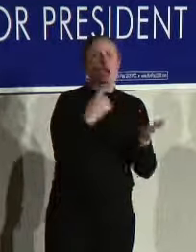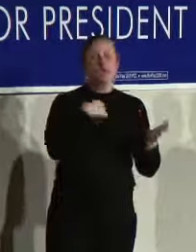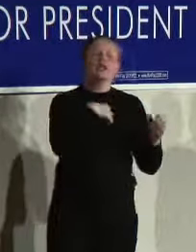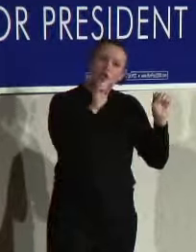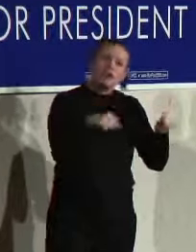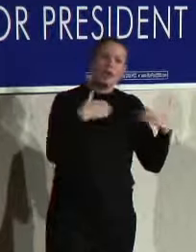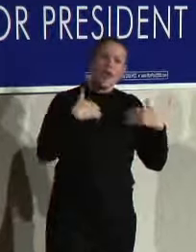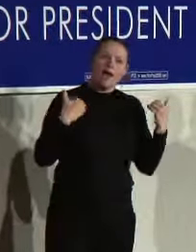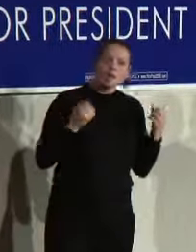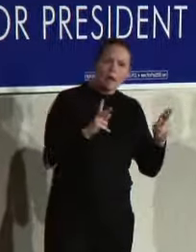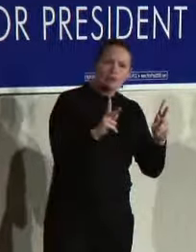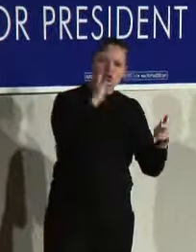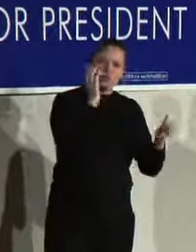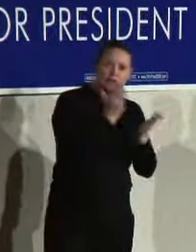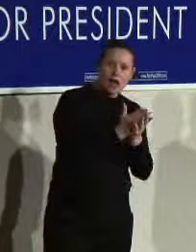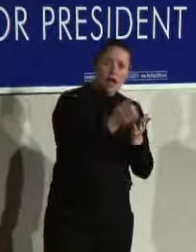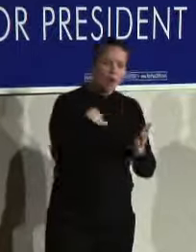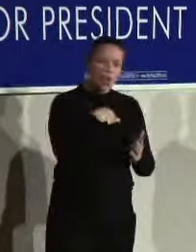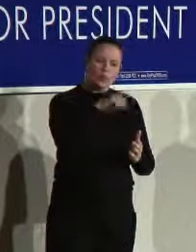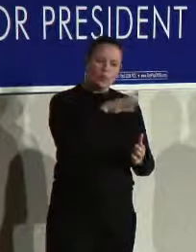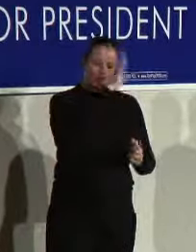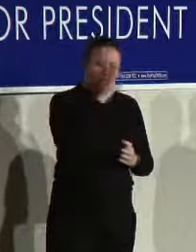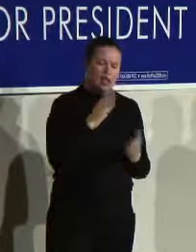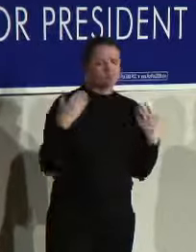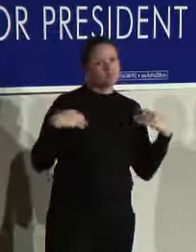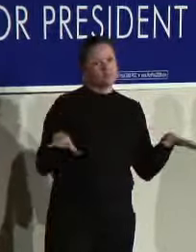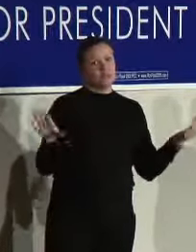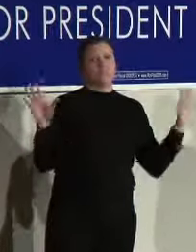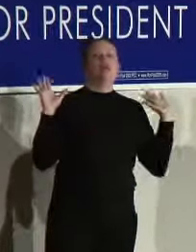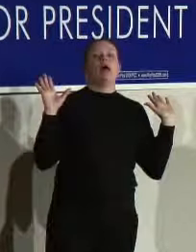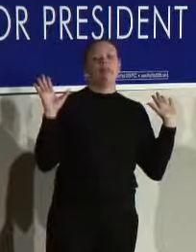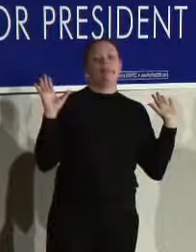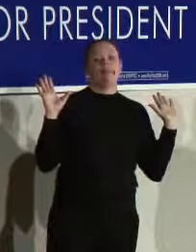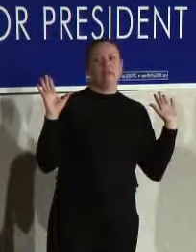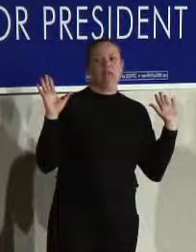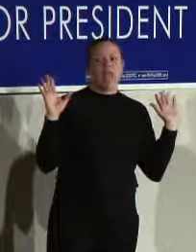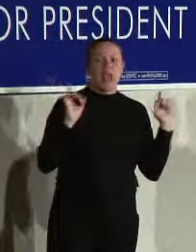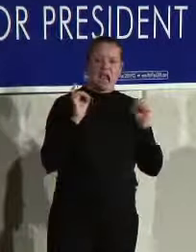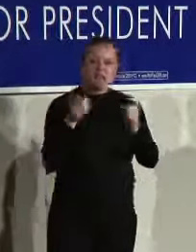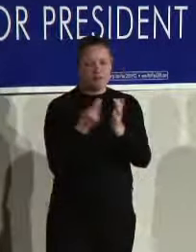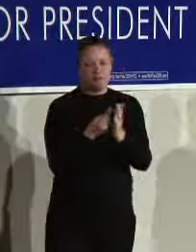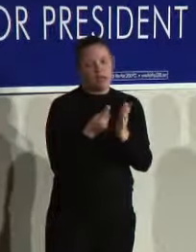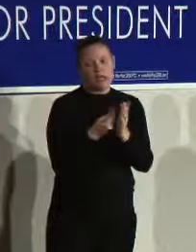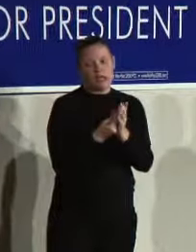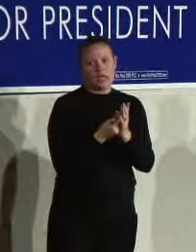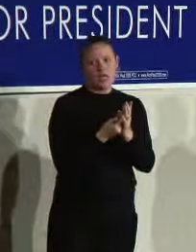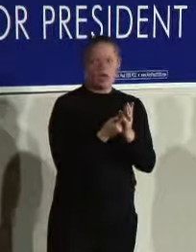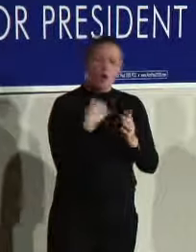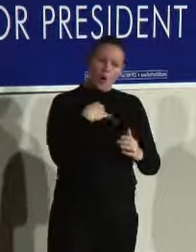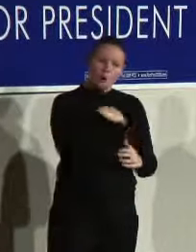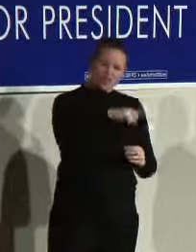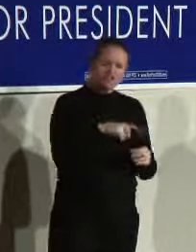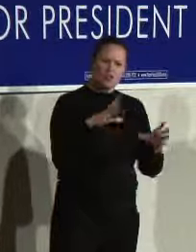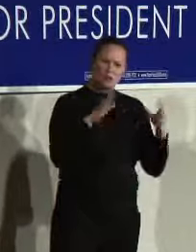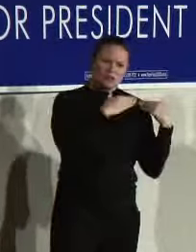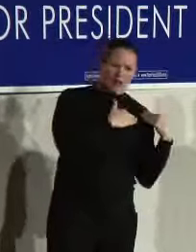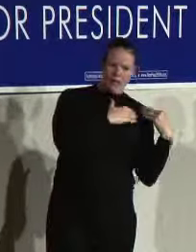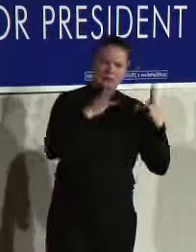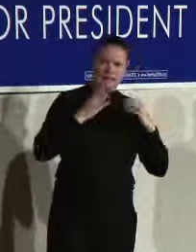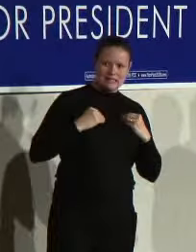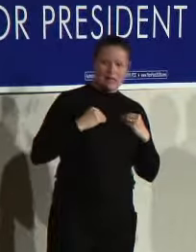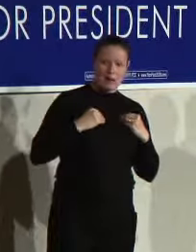Congress they should have just never given them this pseudo-authority and never given them a nickel, assumed the responsibility, it wouldn't have happened.